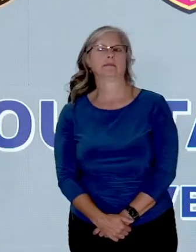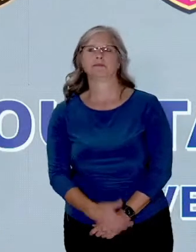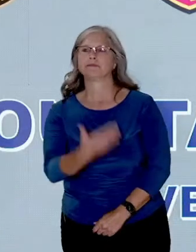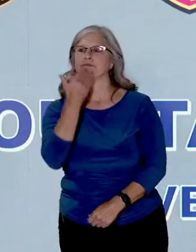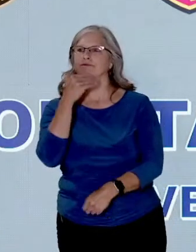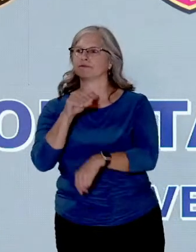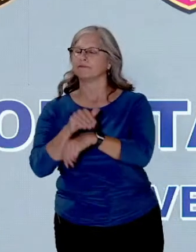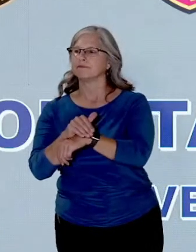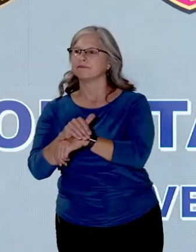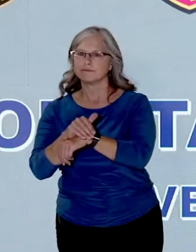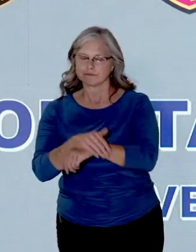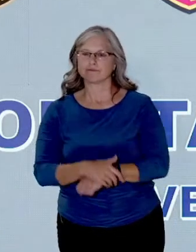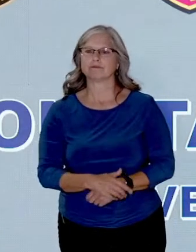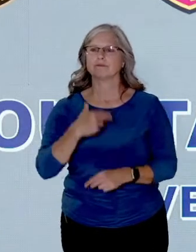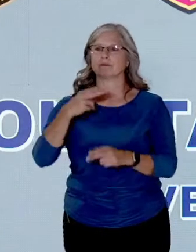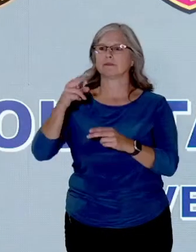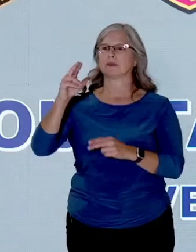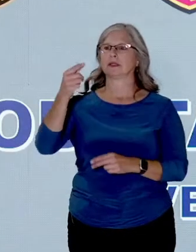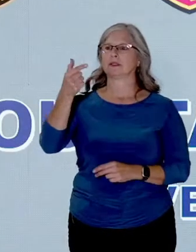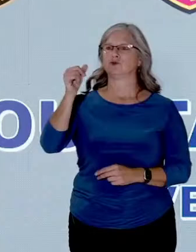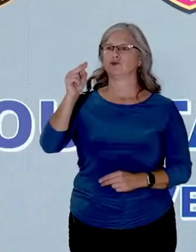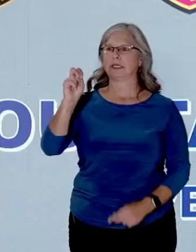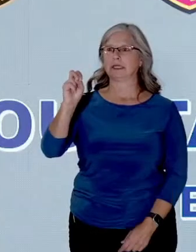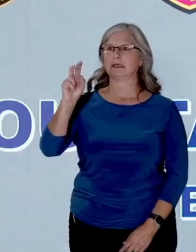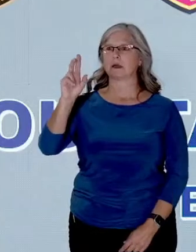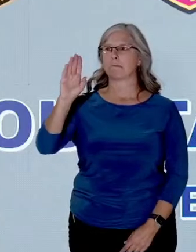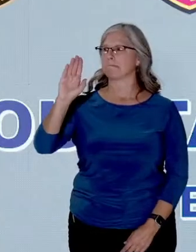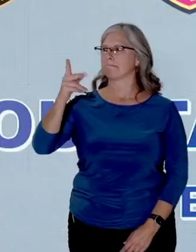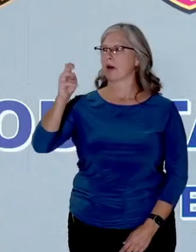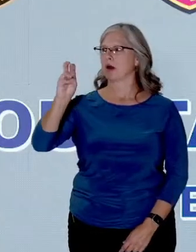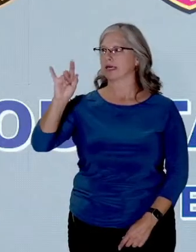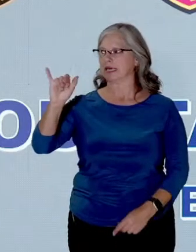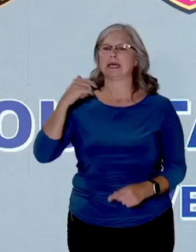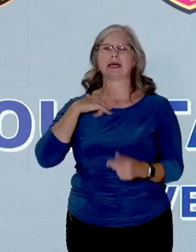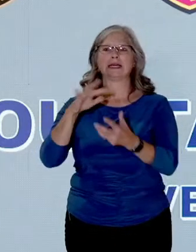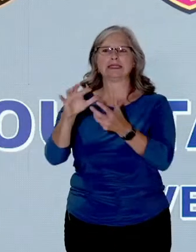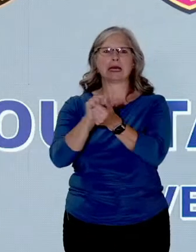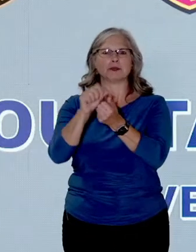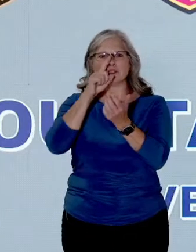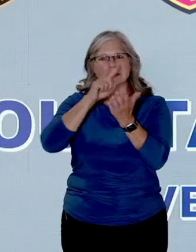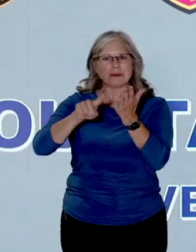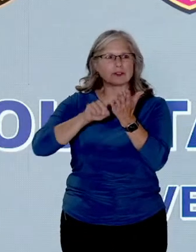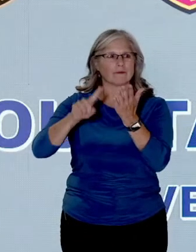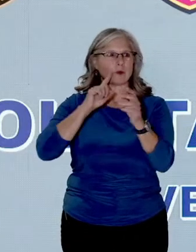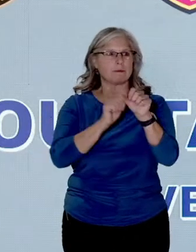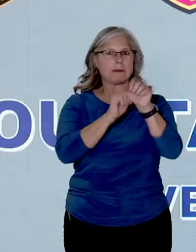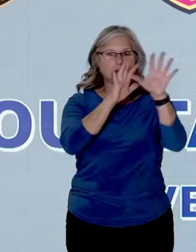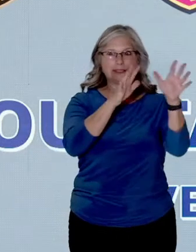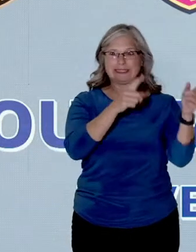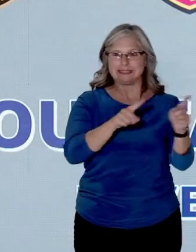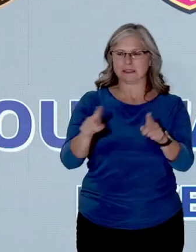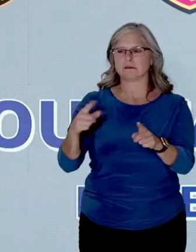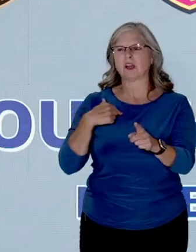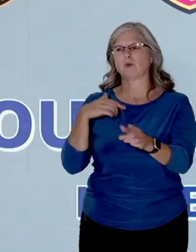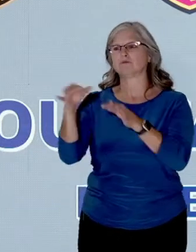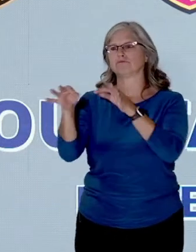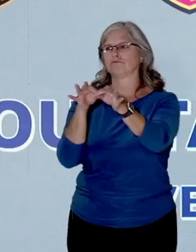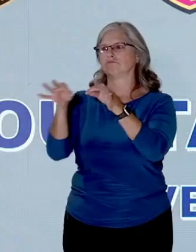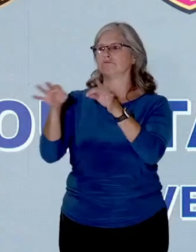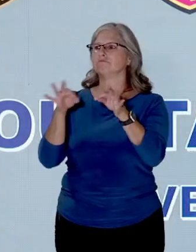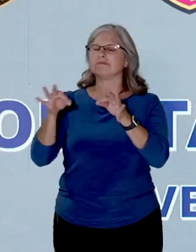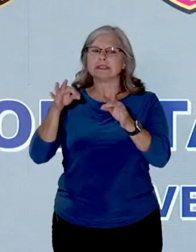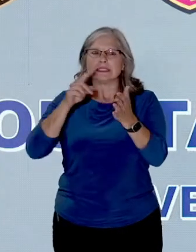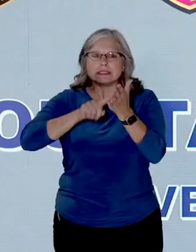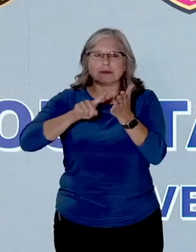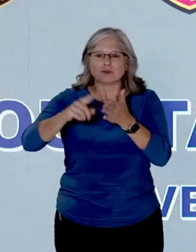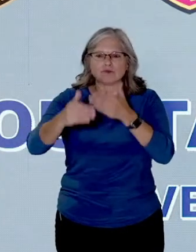Good evening, everyone. My name is Gene Potke. I'm one of the damage inspection managers for the mountain incident. Tonight I'm going to talk to you about the damage inspection process